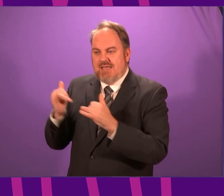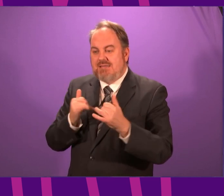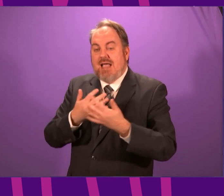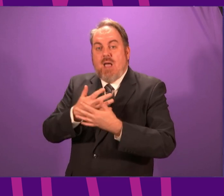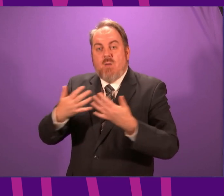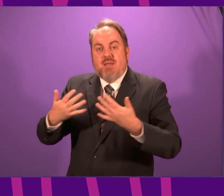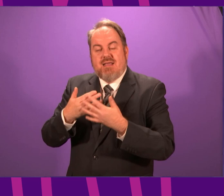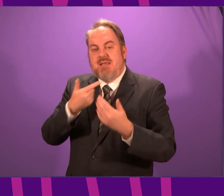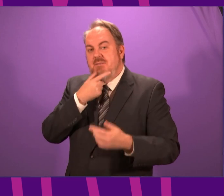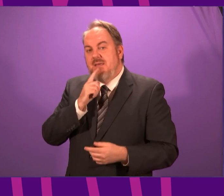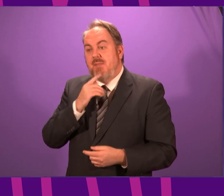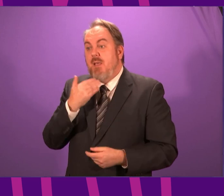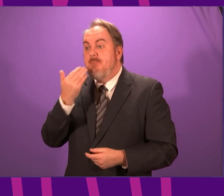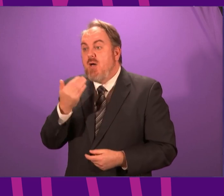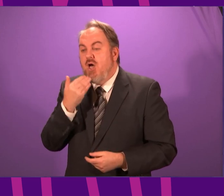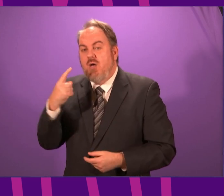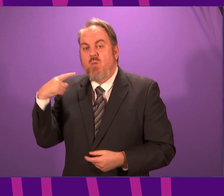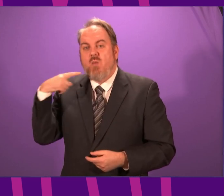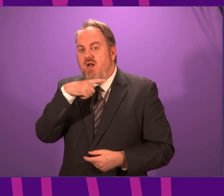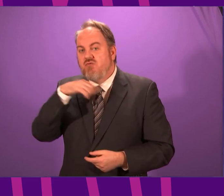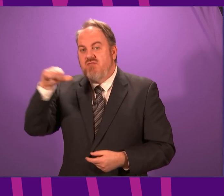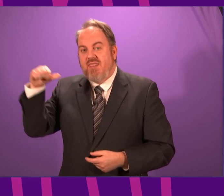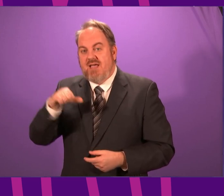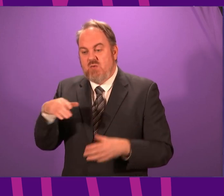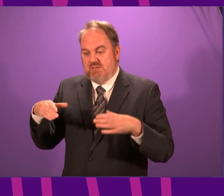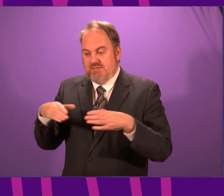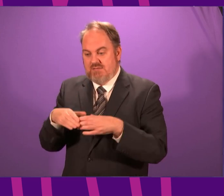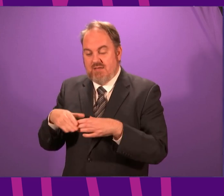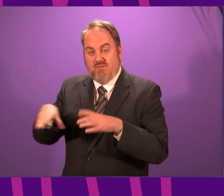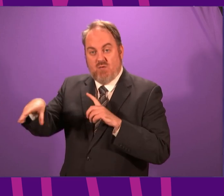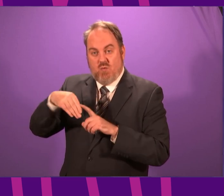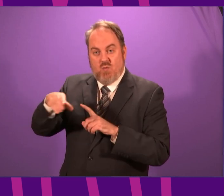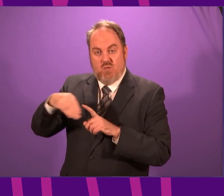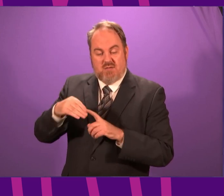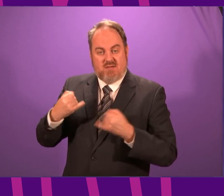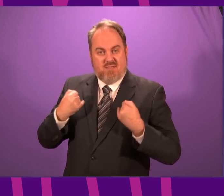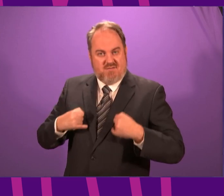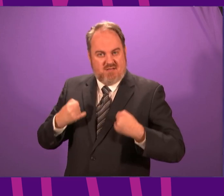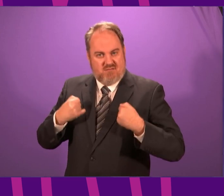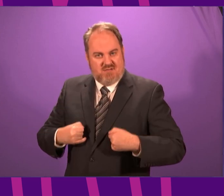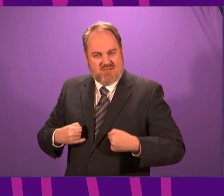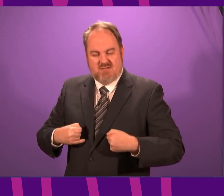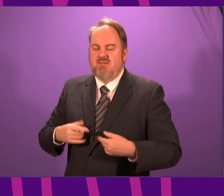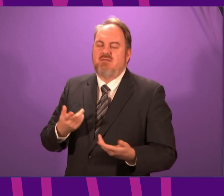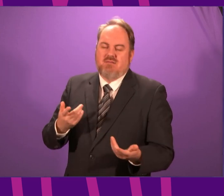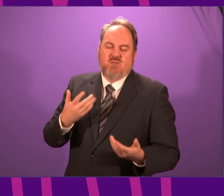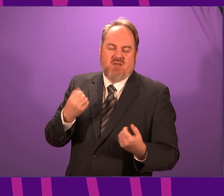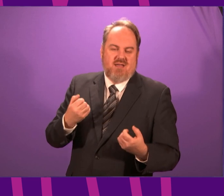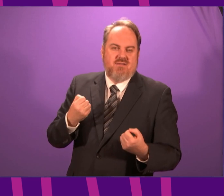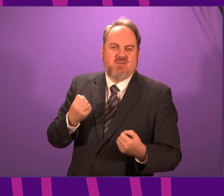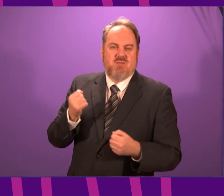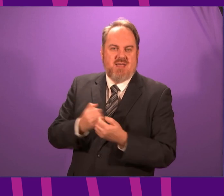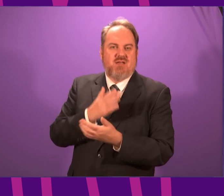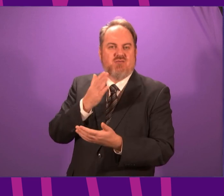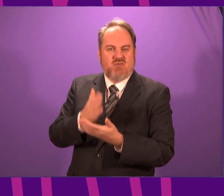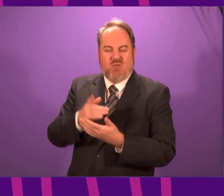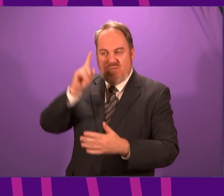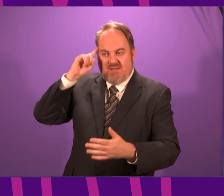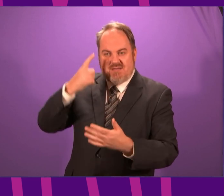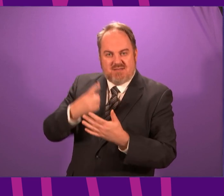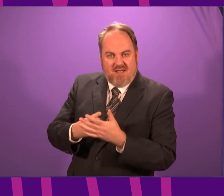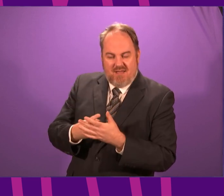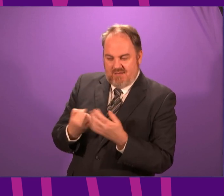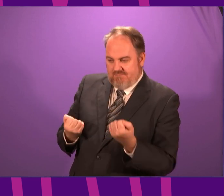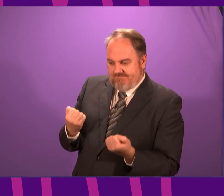positivity, projections around health service capacity will guide these decisions, but inevitably there will be a degree of judgment that has to be applied to